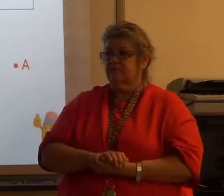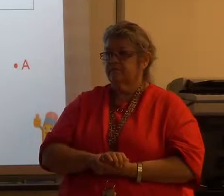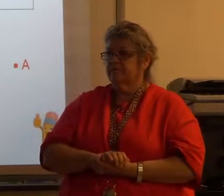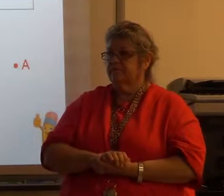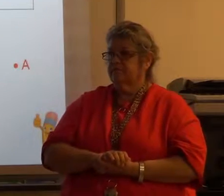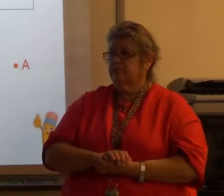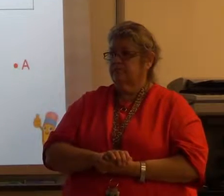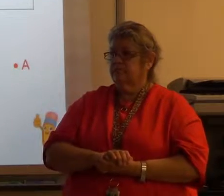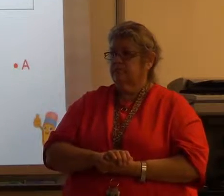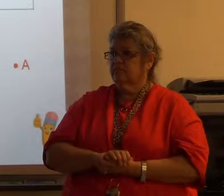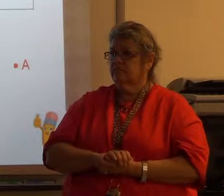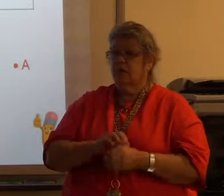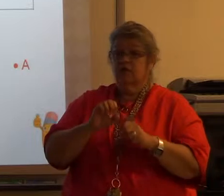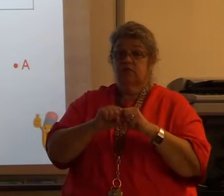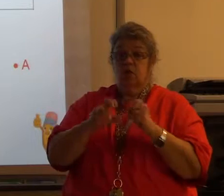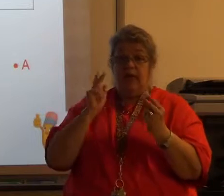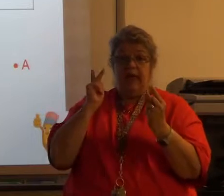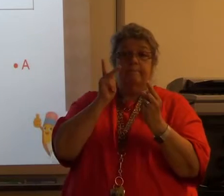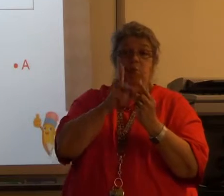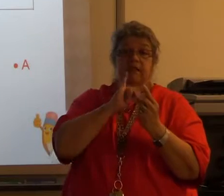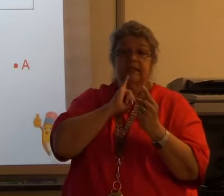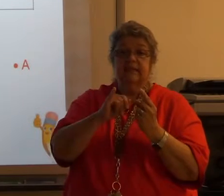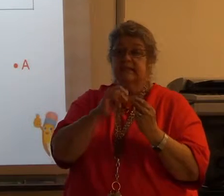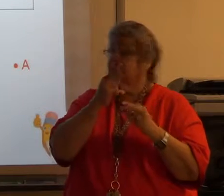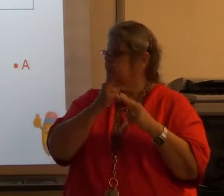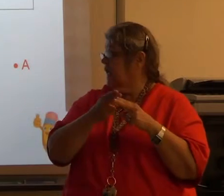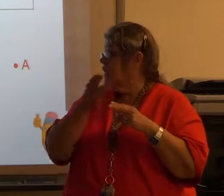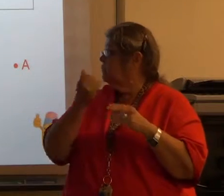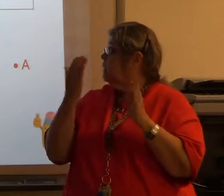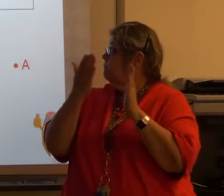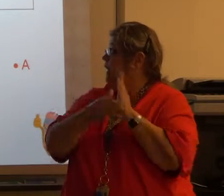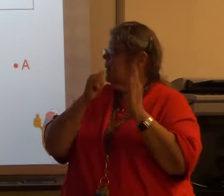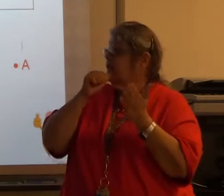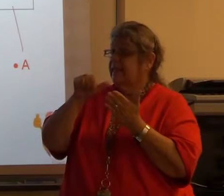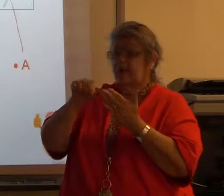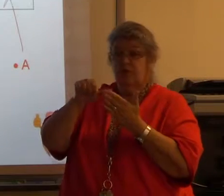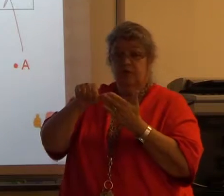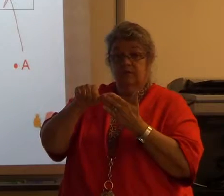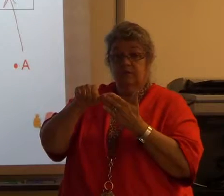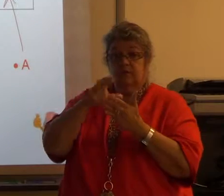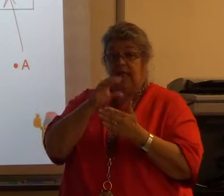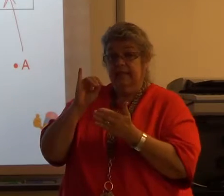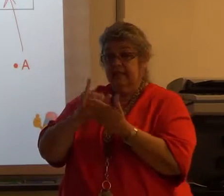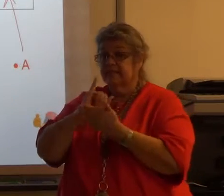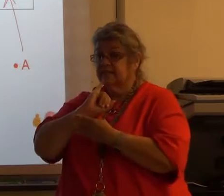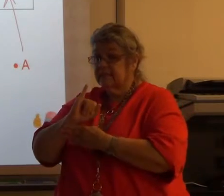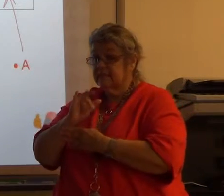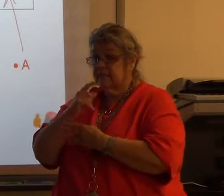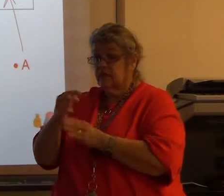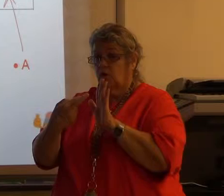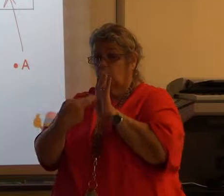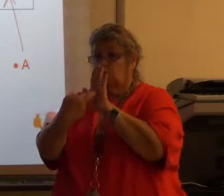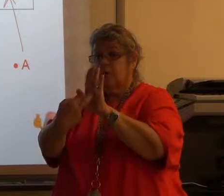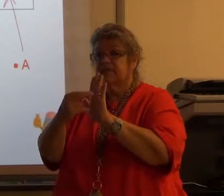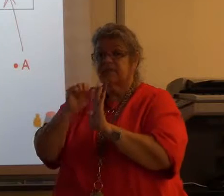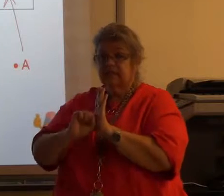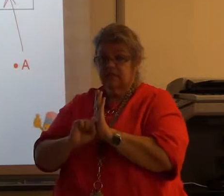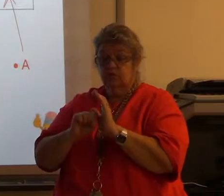So a point is named by a letter, and this is the representation. So